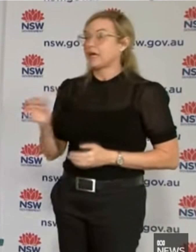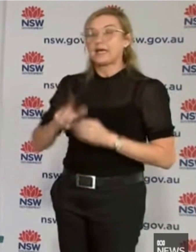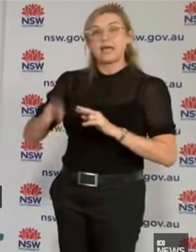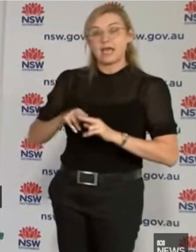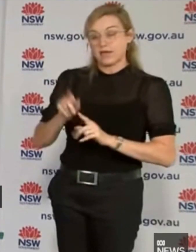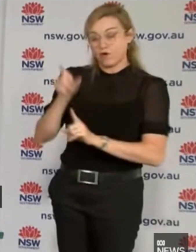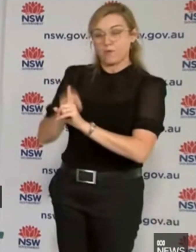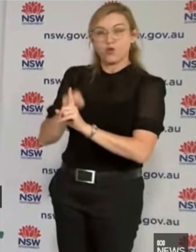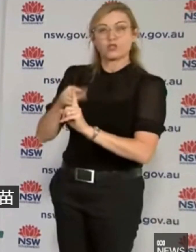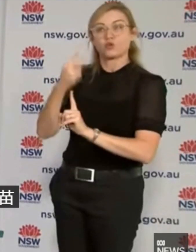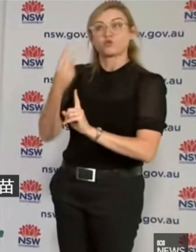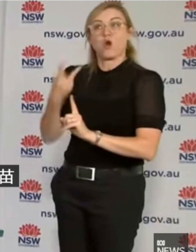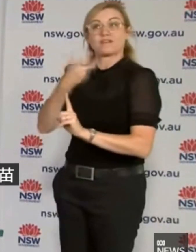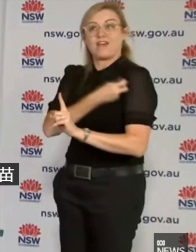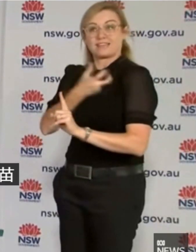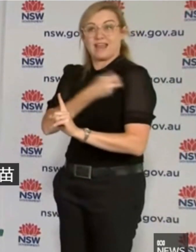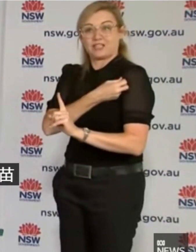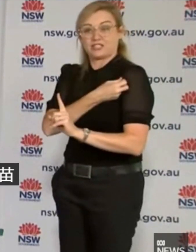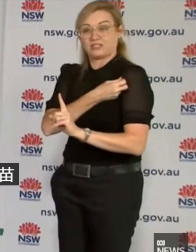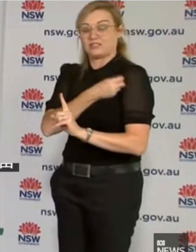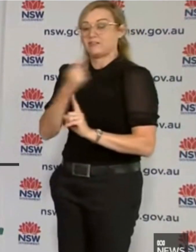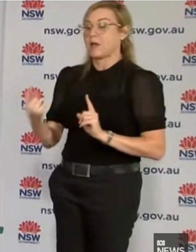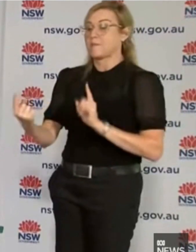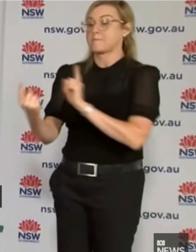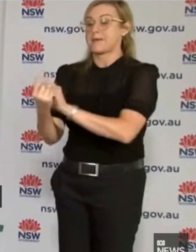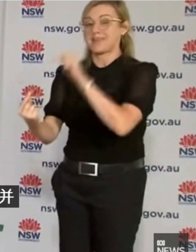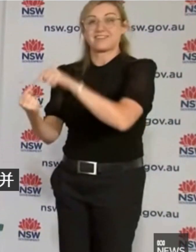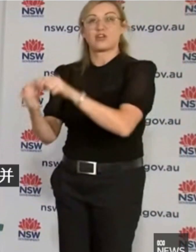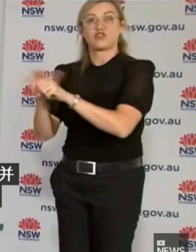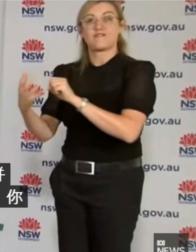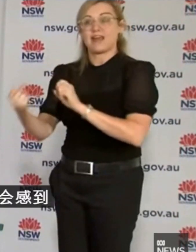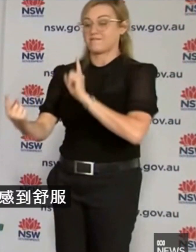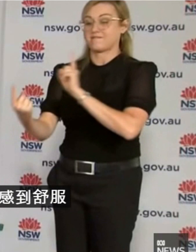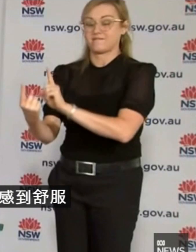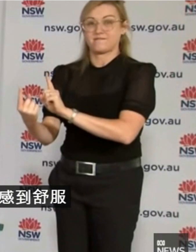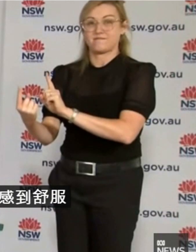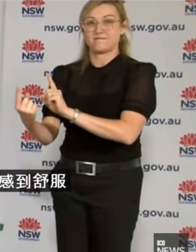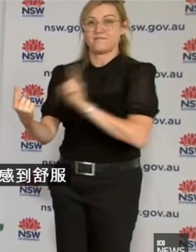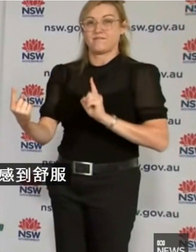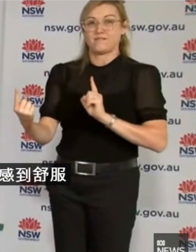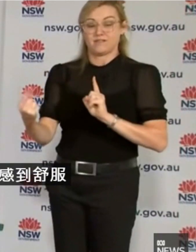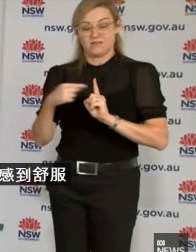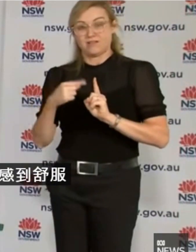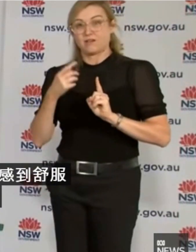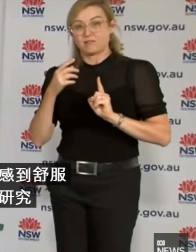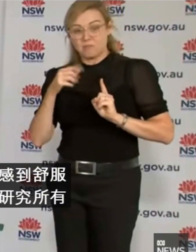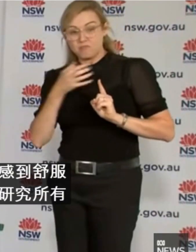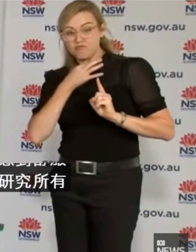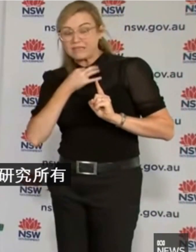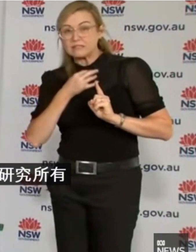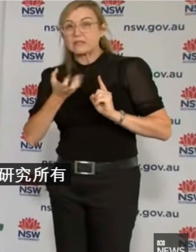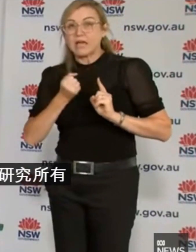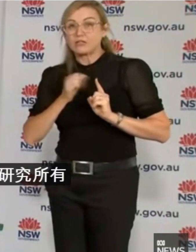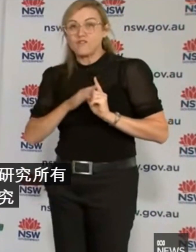had 2 vaccine doses had a deep close contact, would you feel comfortable if they were released after, say, 1 negative test? Yeah, thank you. Look, we're looking at